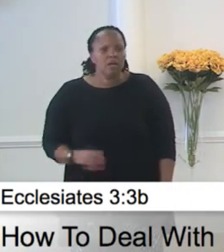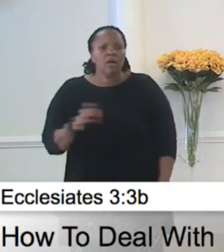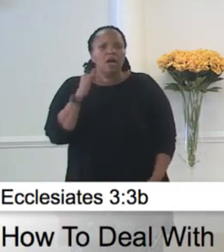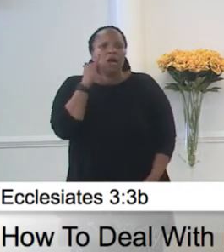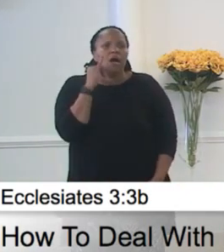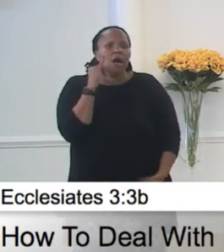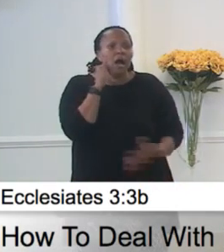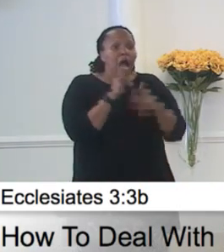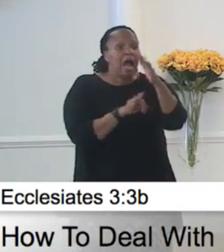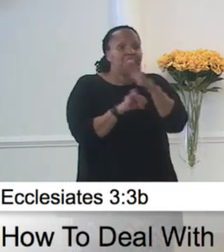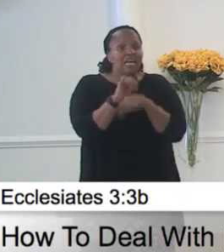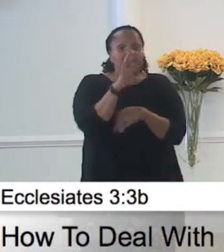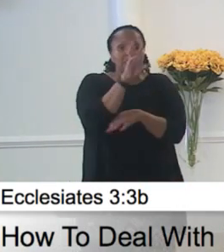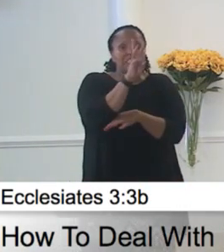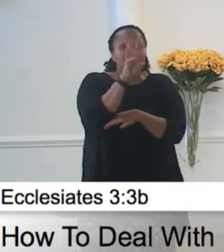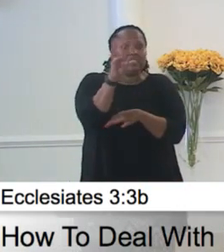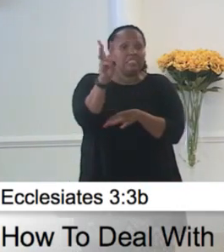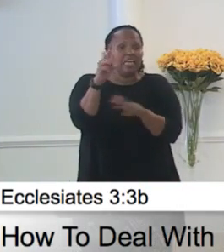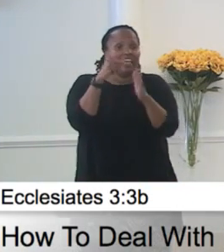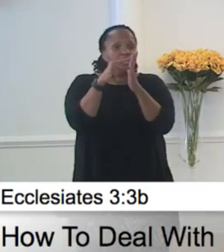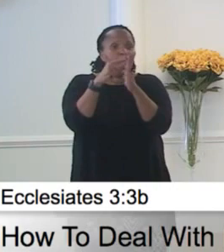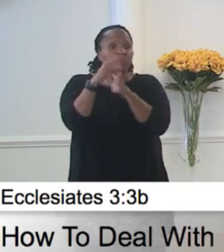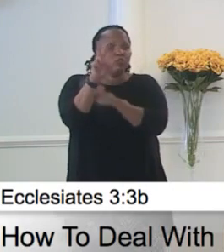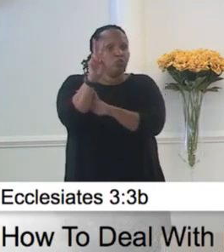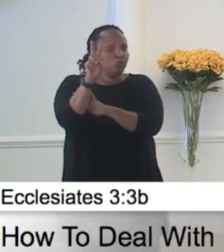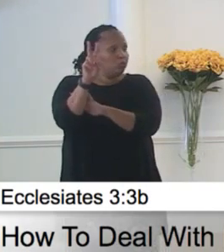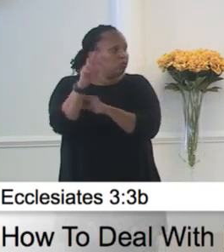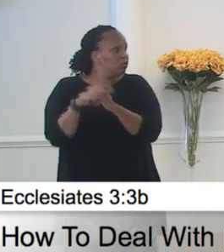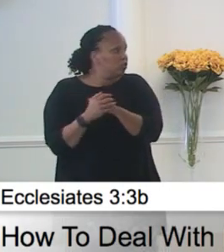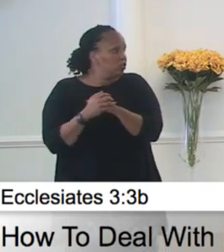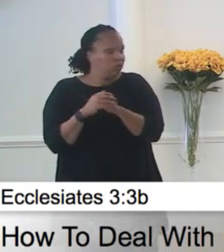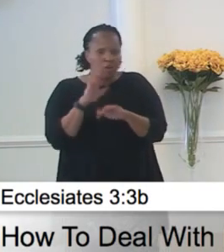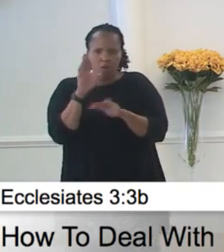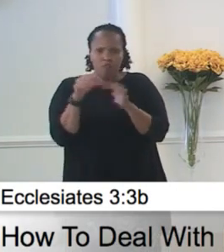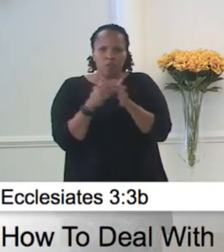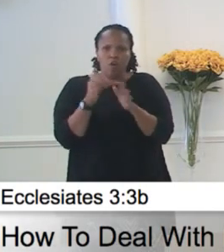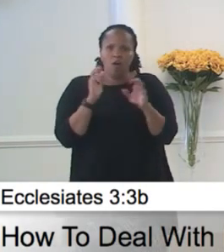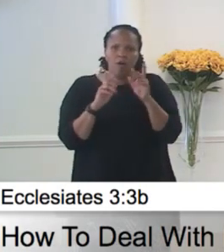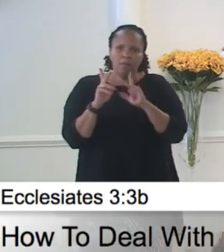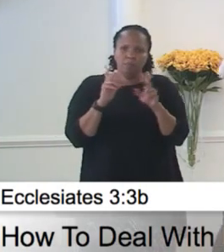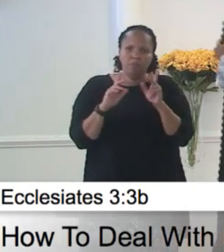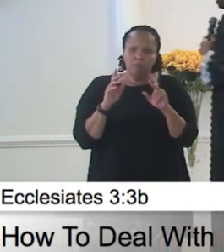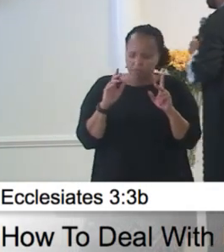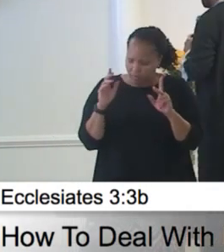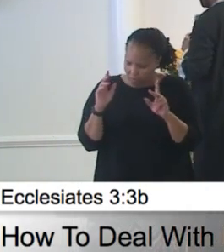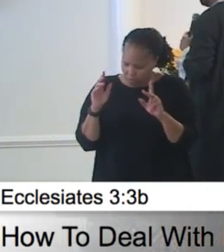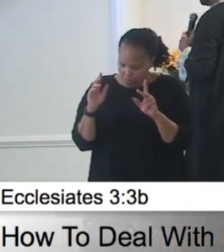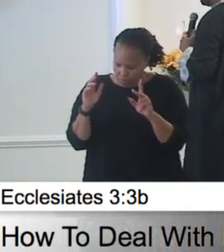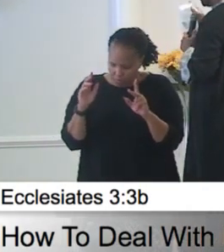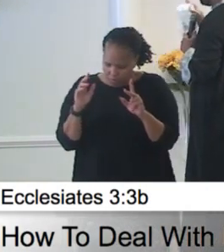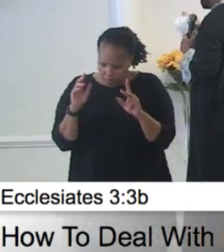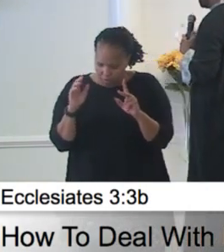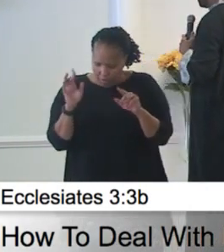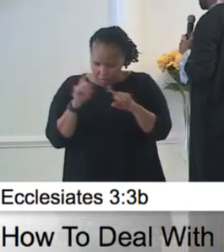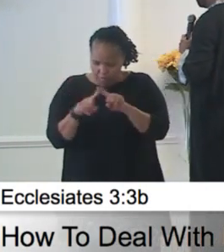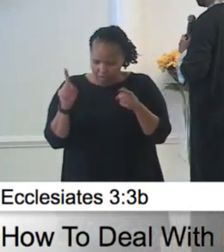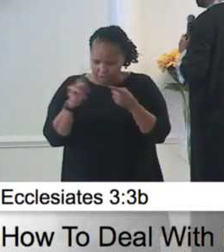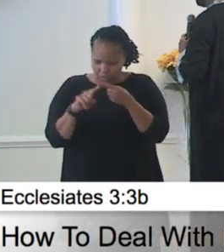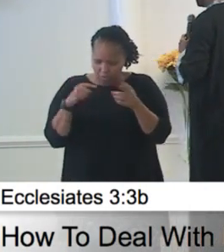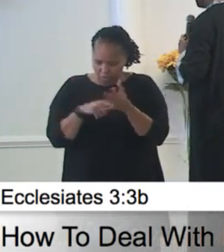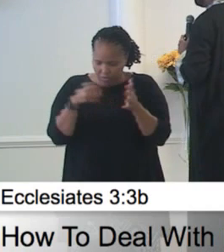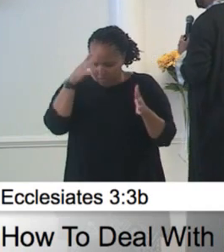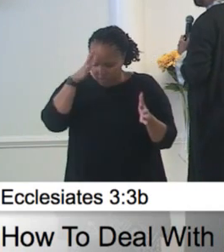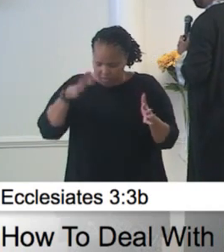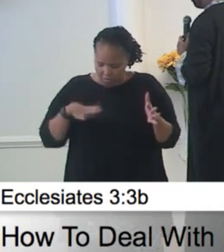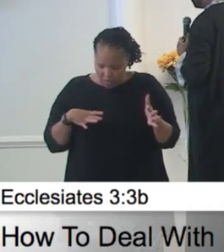All those who have my handmaid, and all those things have been said, the Lord. But to this man will I look,